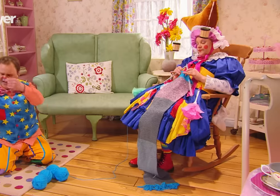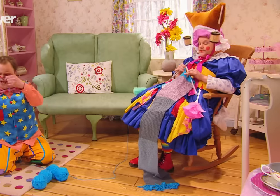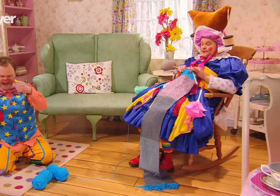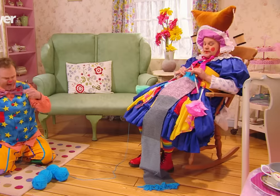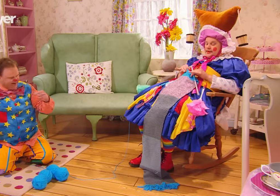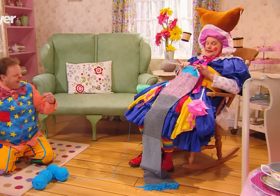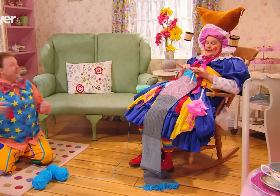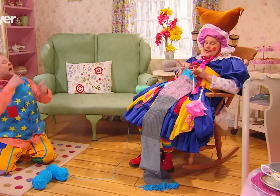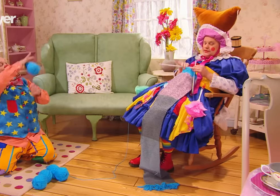Now,